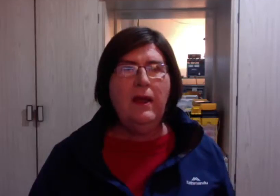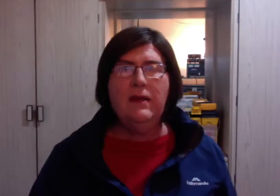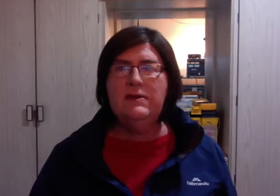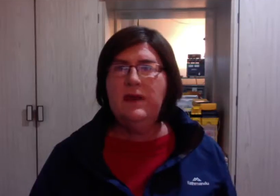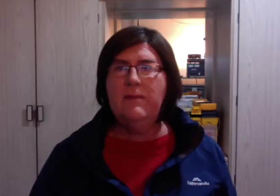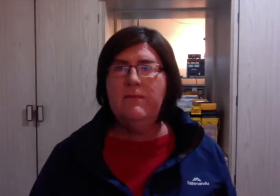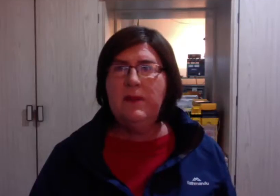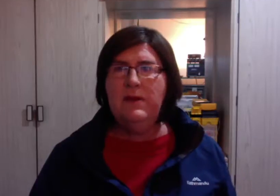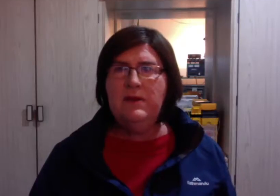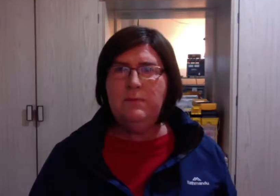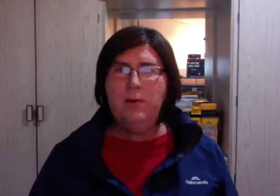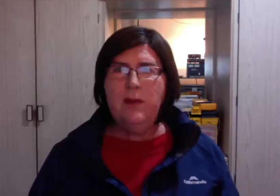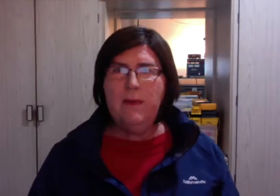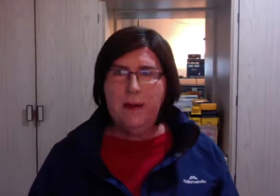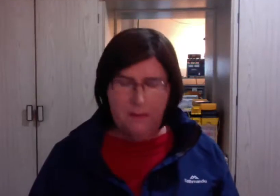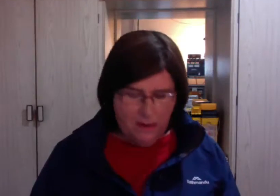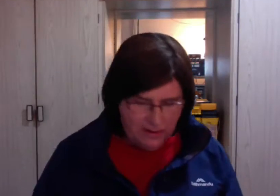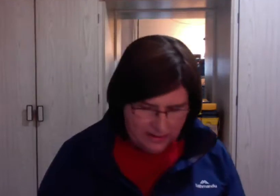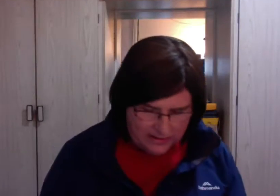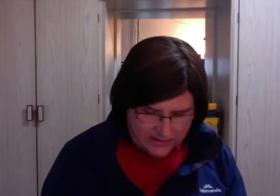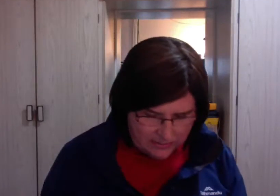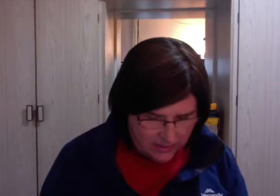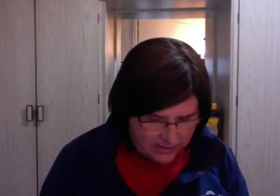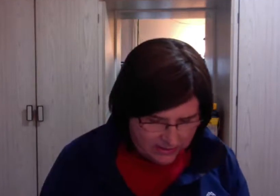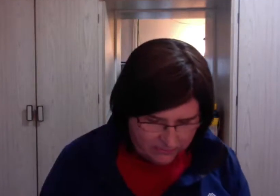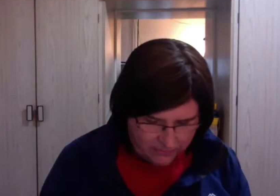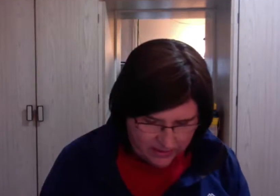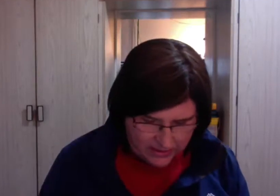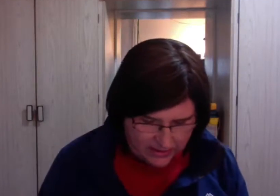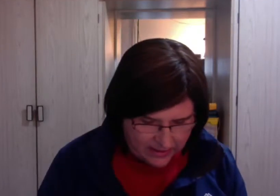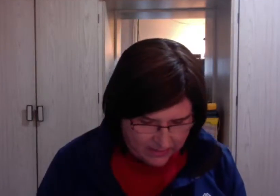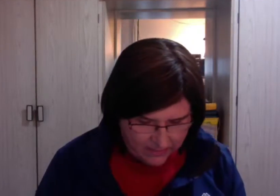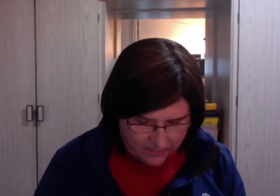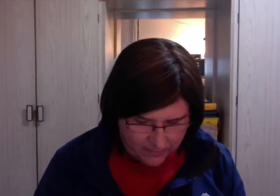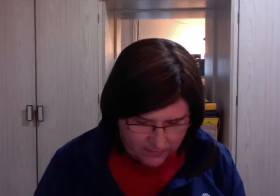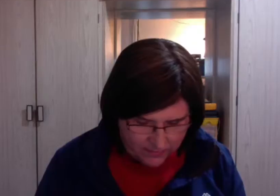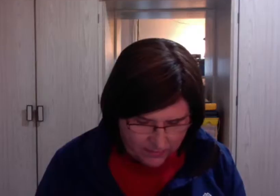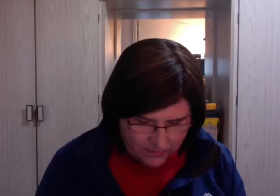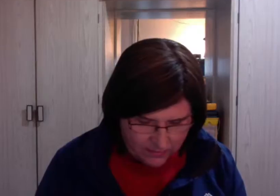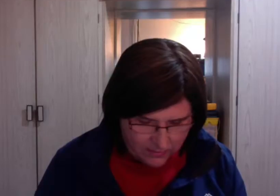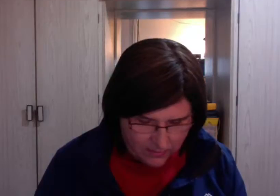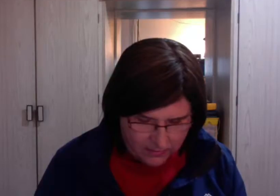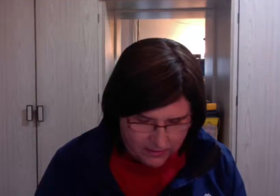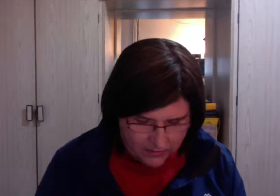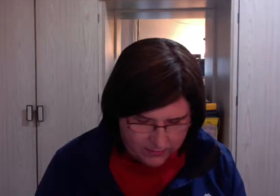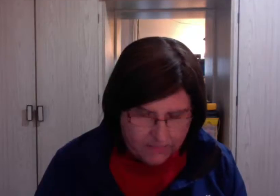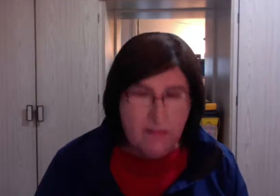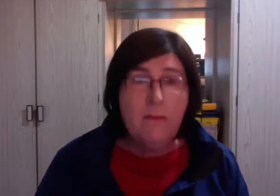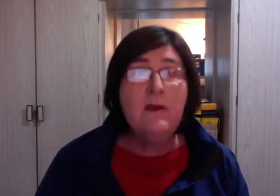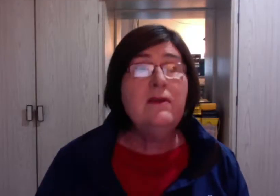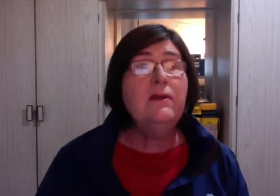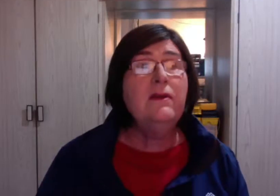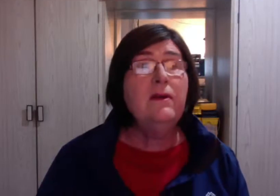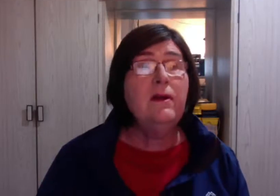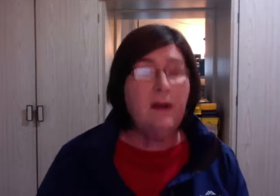And let me just pull them up and see what I can find here, because my memory's